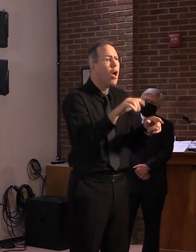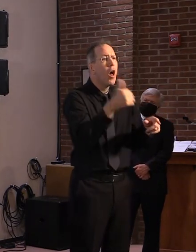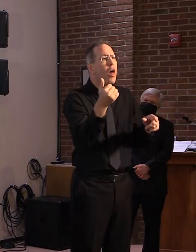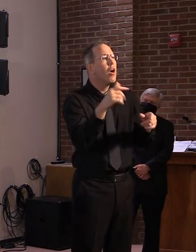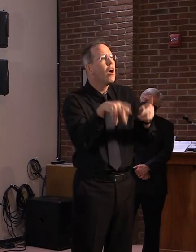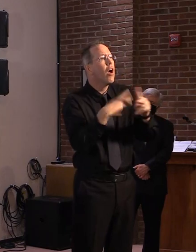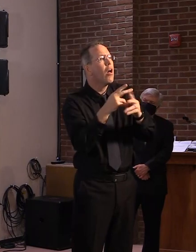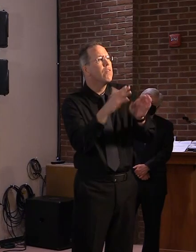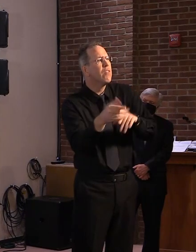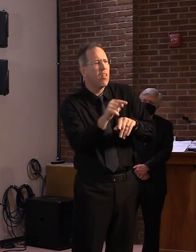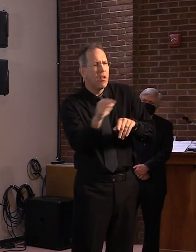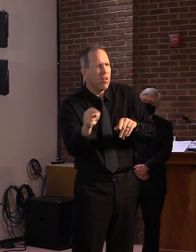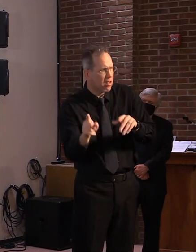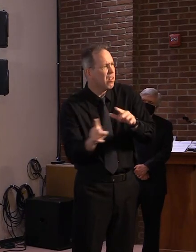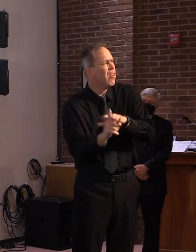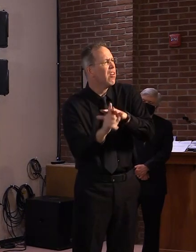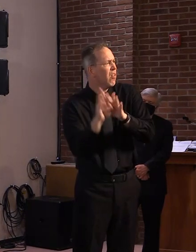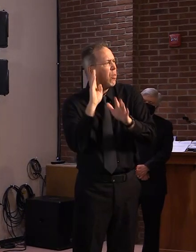quite evident.